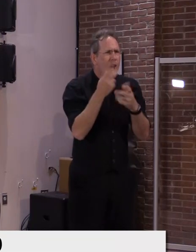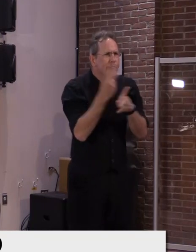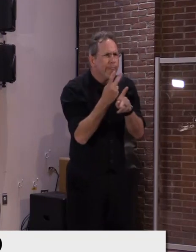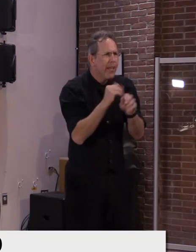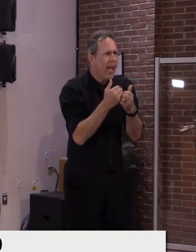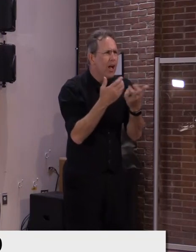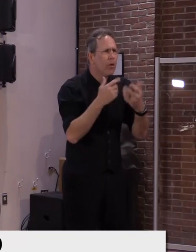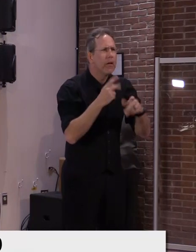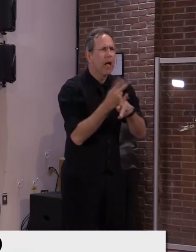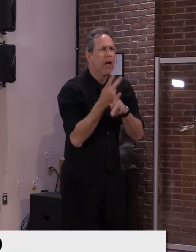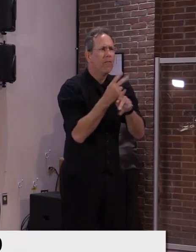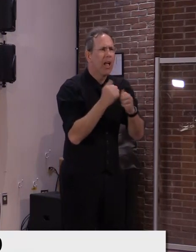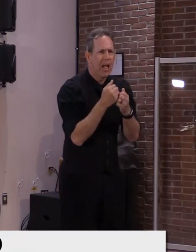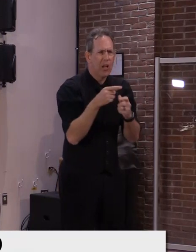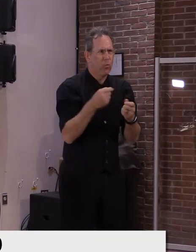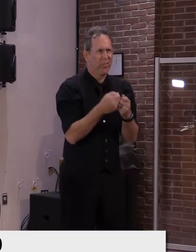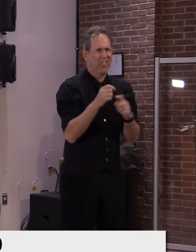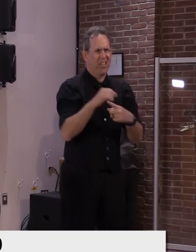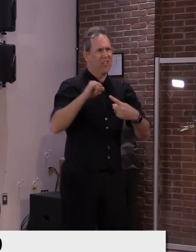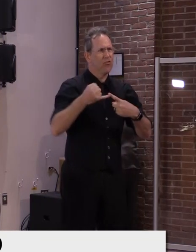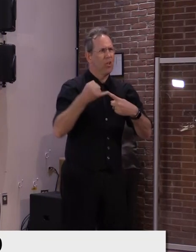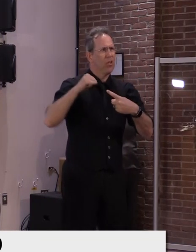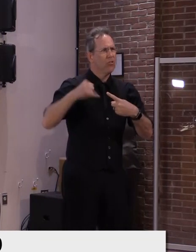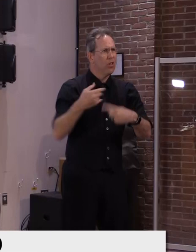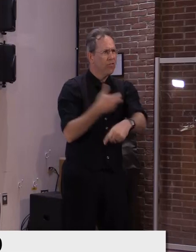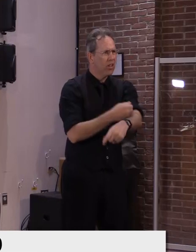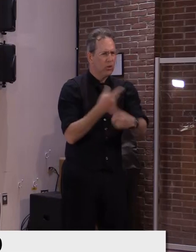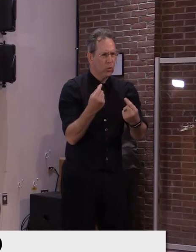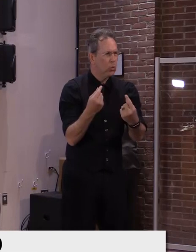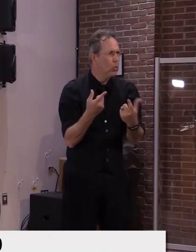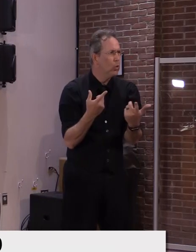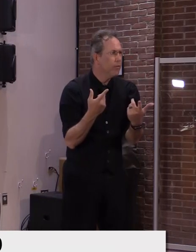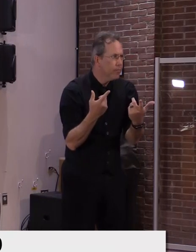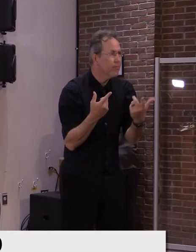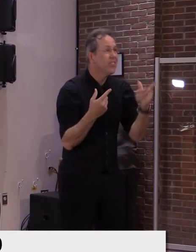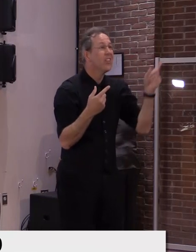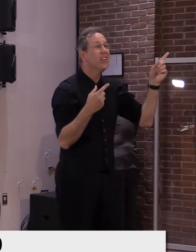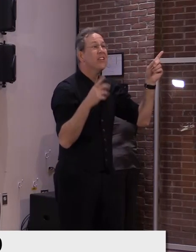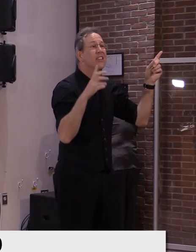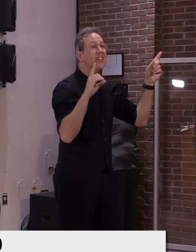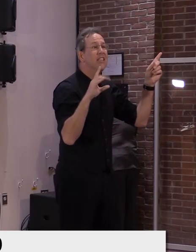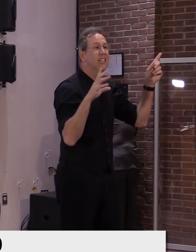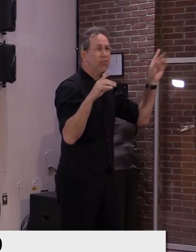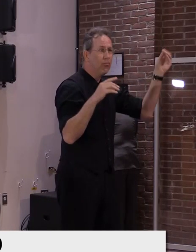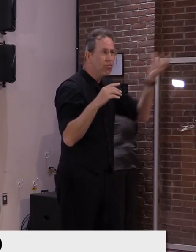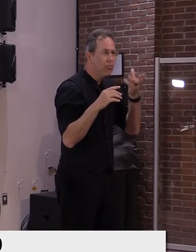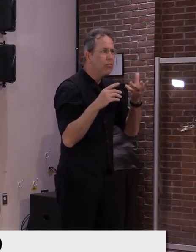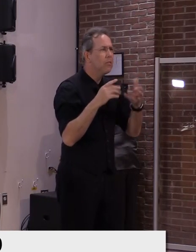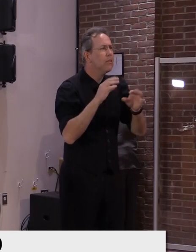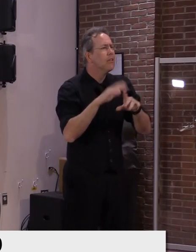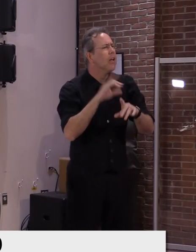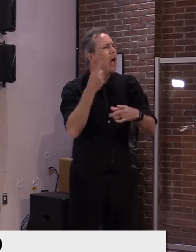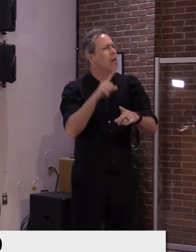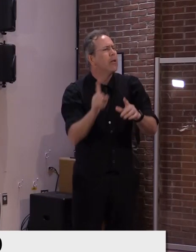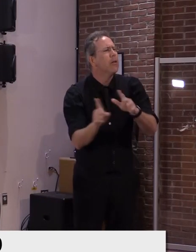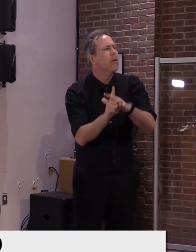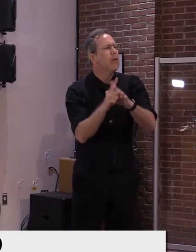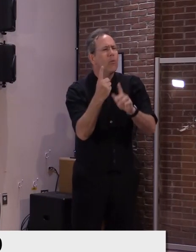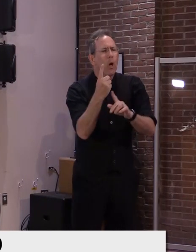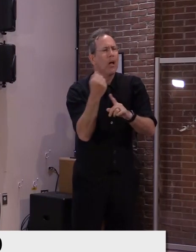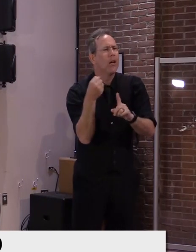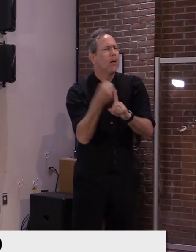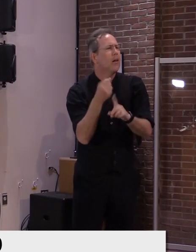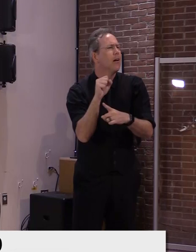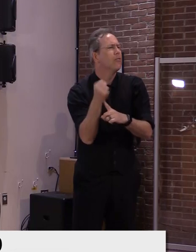symptoms? They emphasized these incidents are extremely rare, and this pause